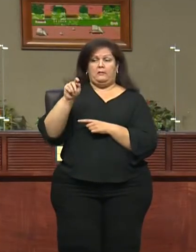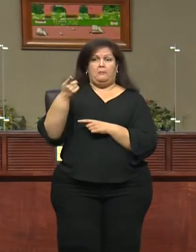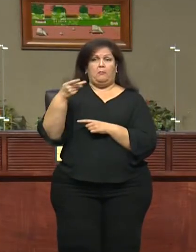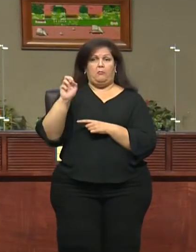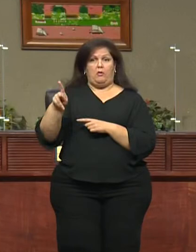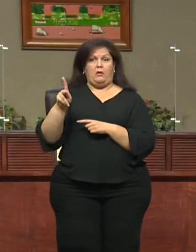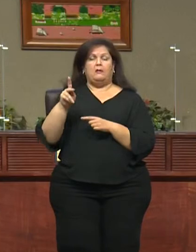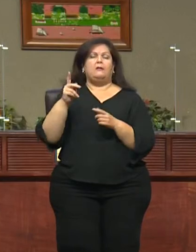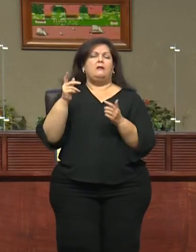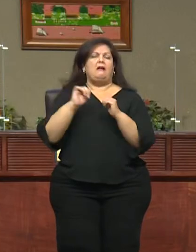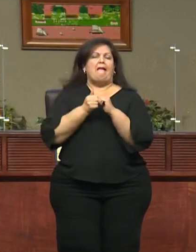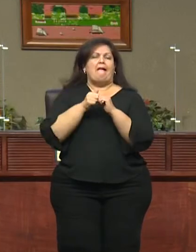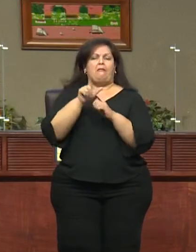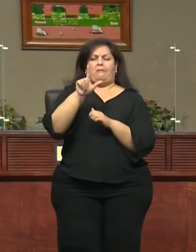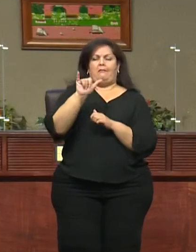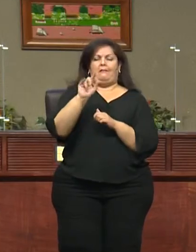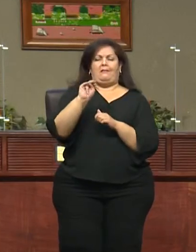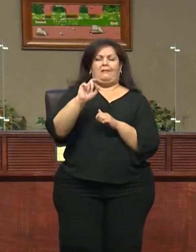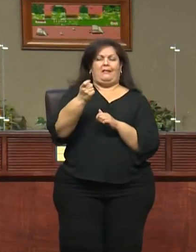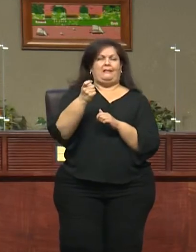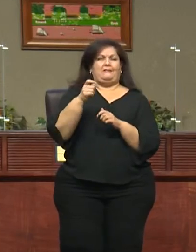on access links.